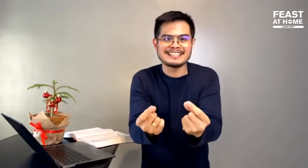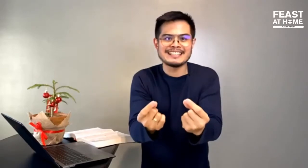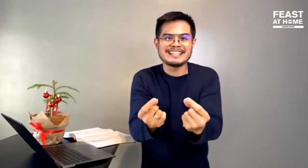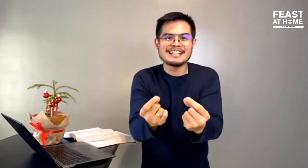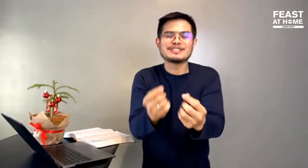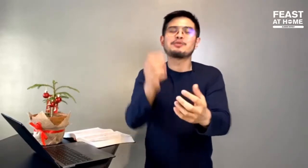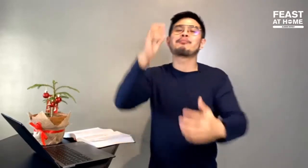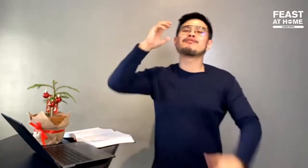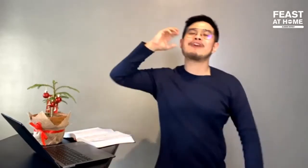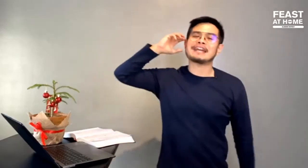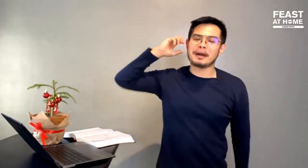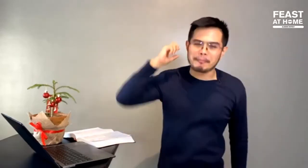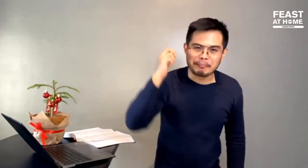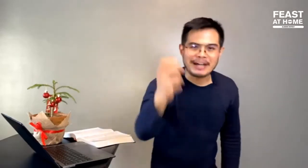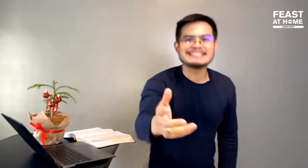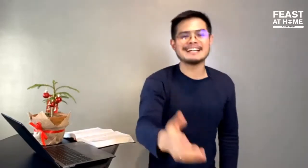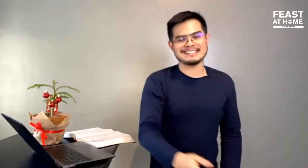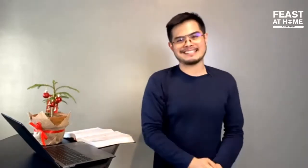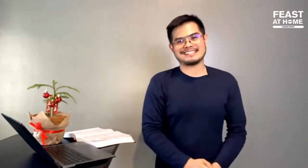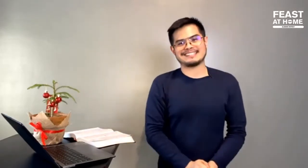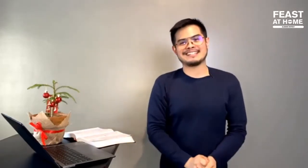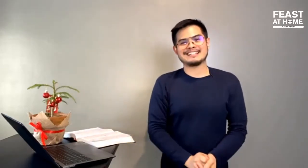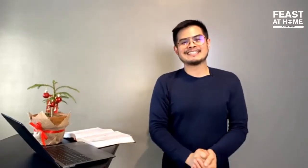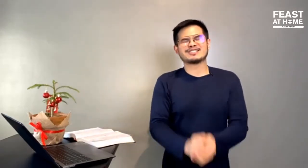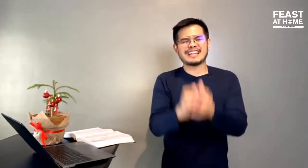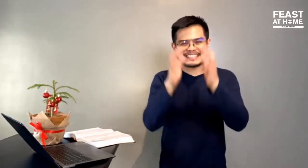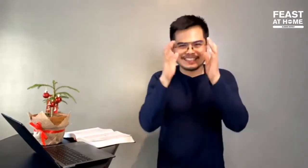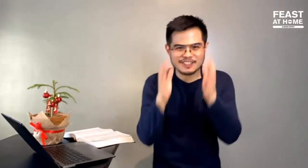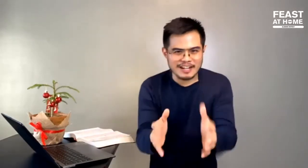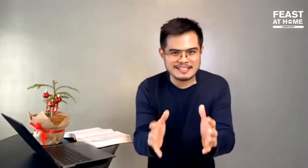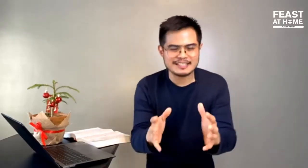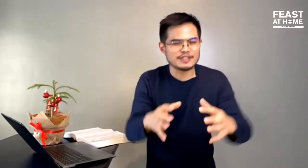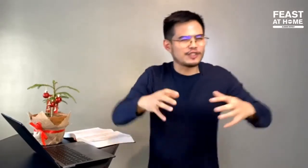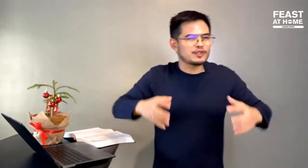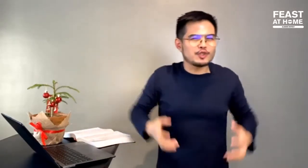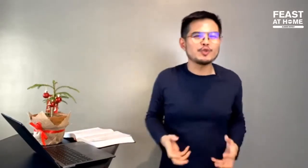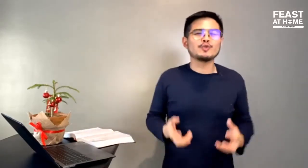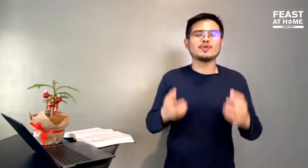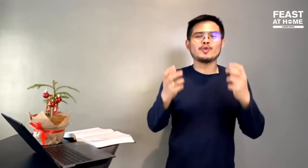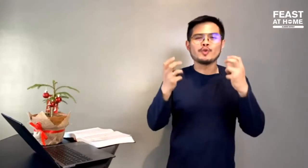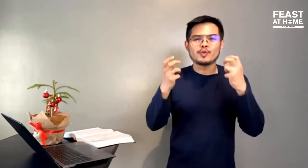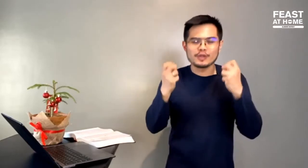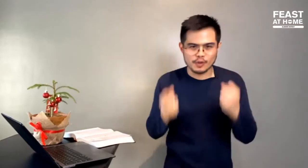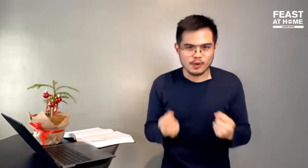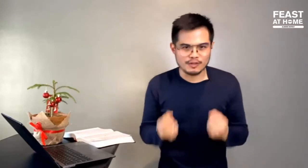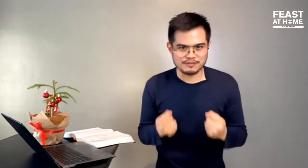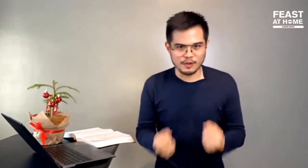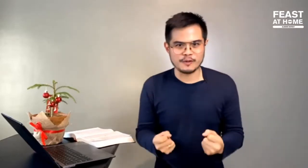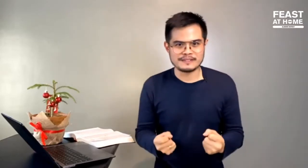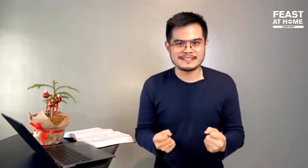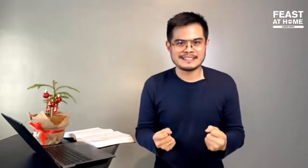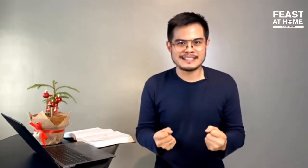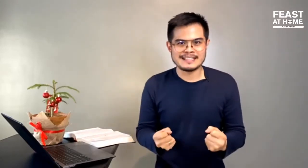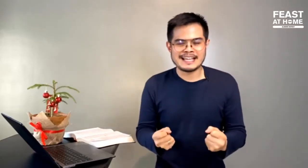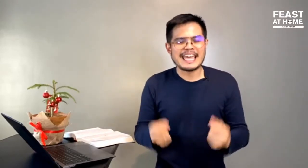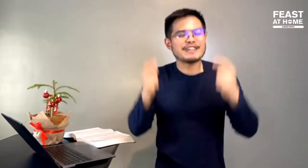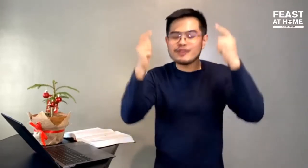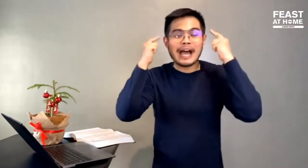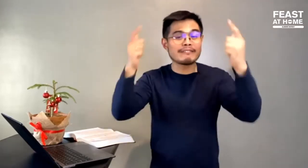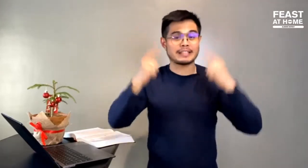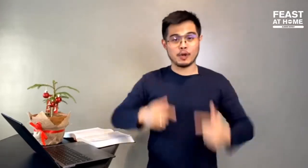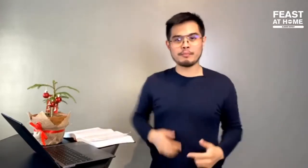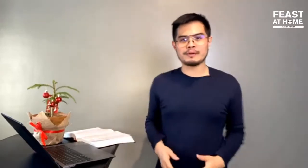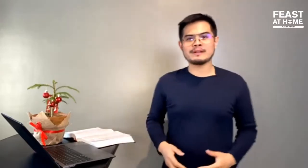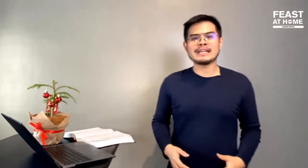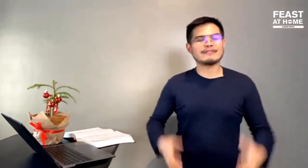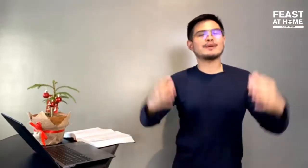need, to provide abundance to that scarcity so that you would overflow. And if you